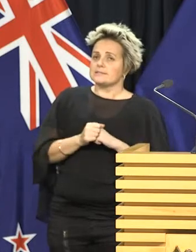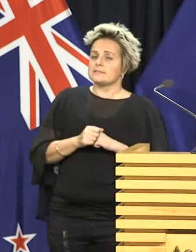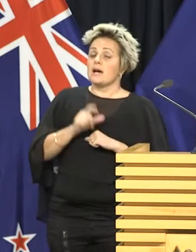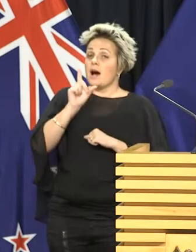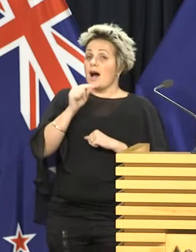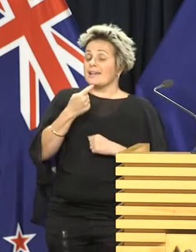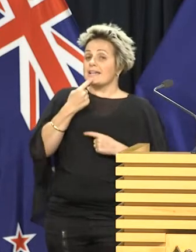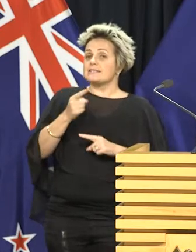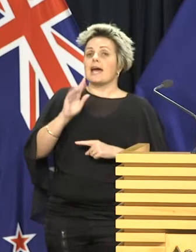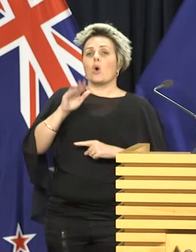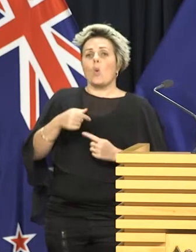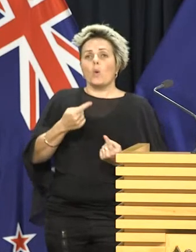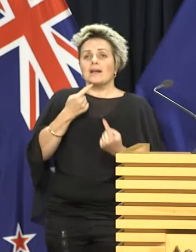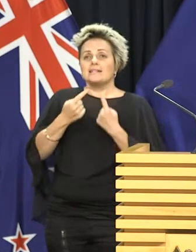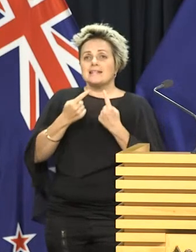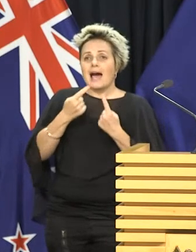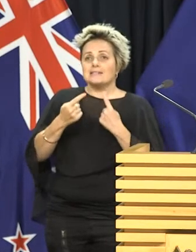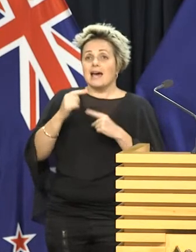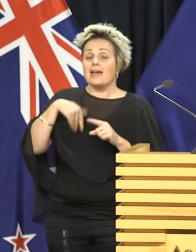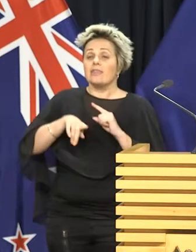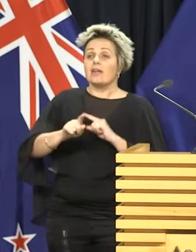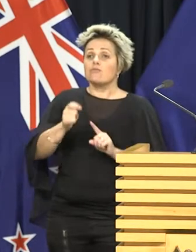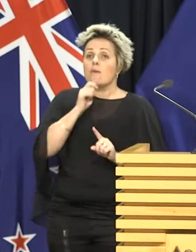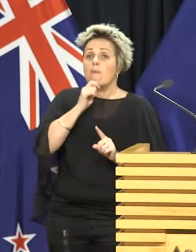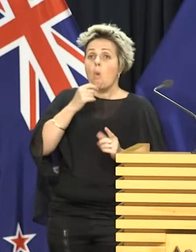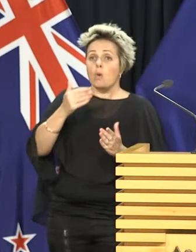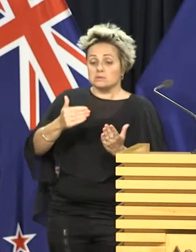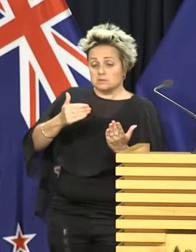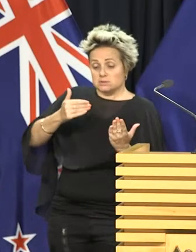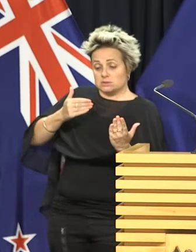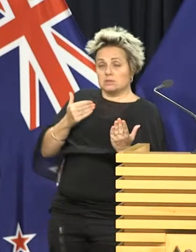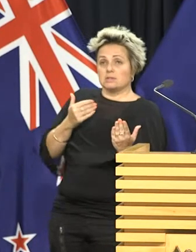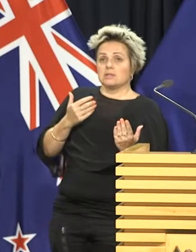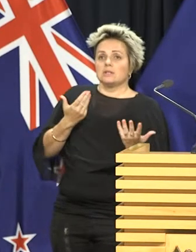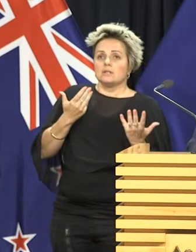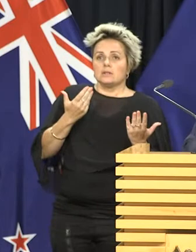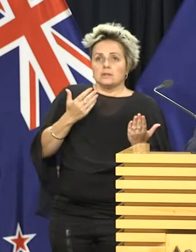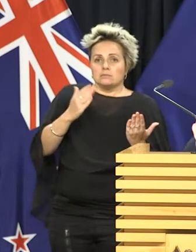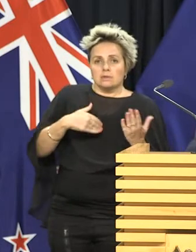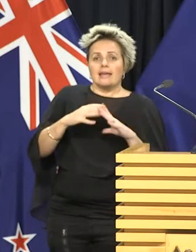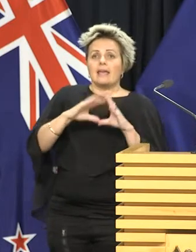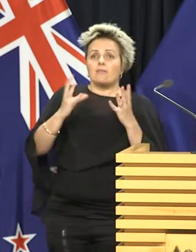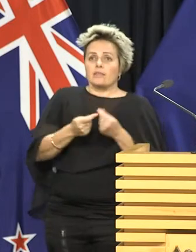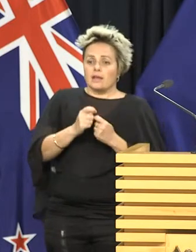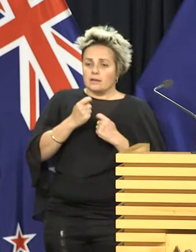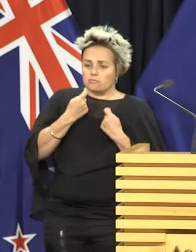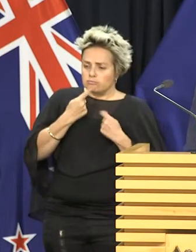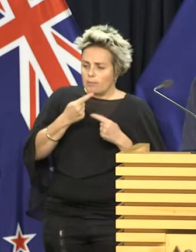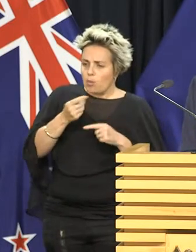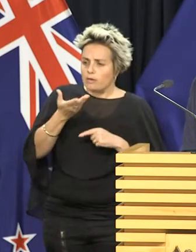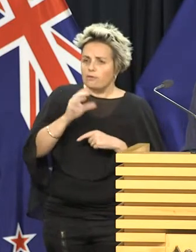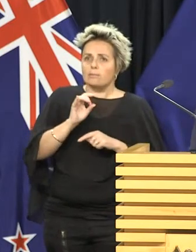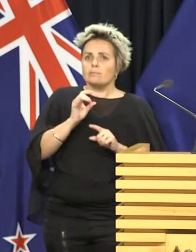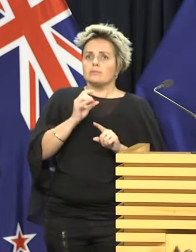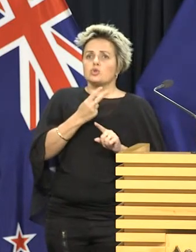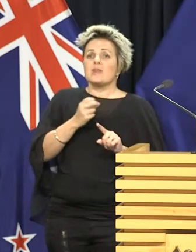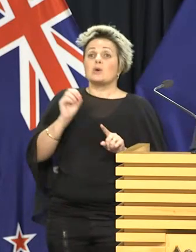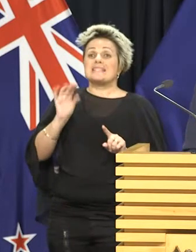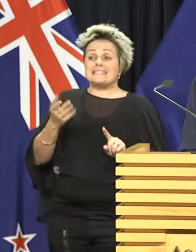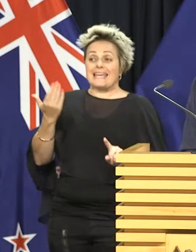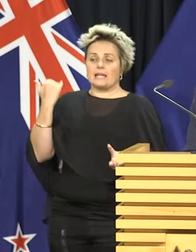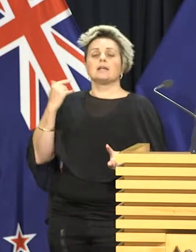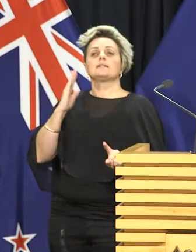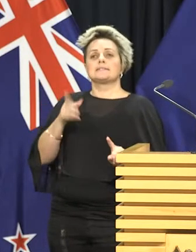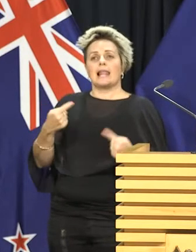the data in the previous reports and that has been reported since, I think, 2010 is still